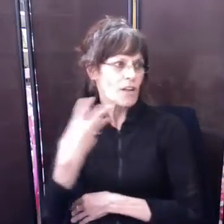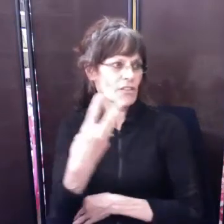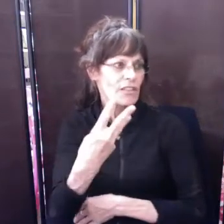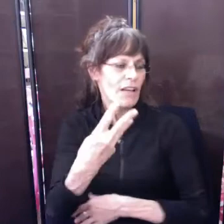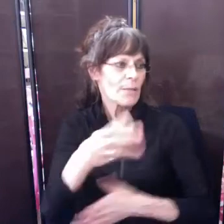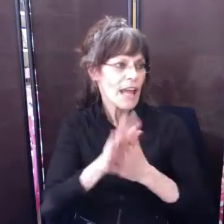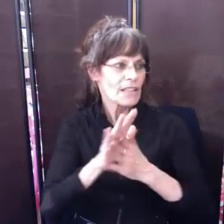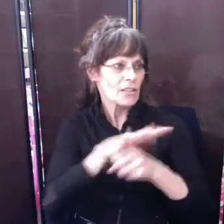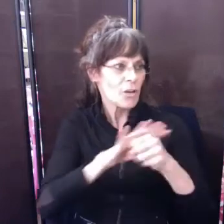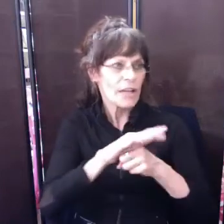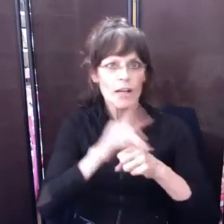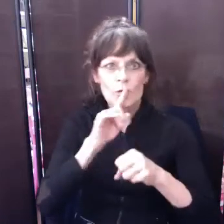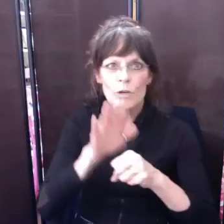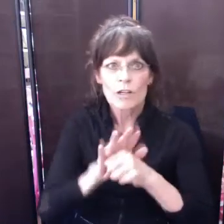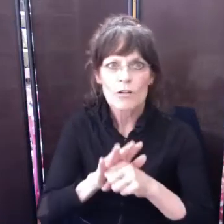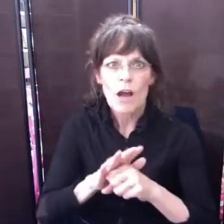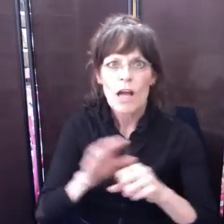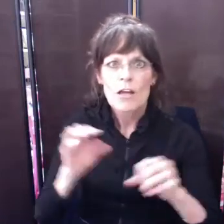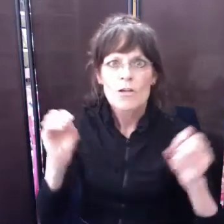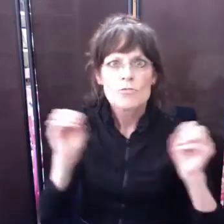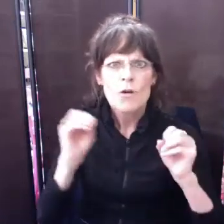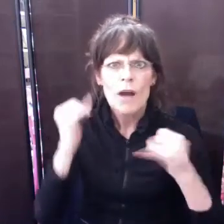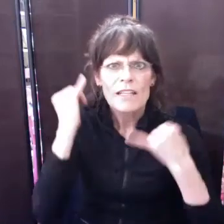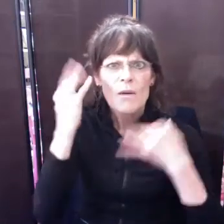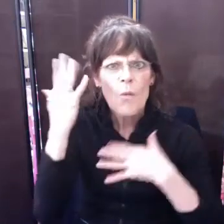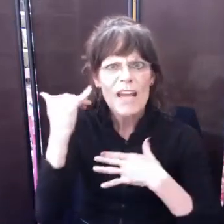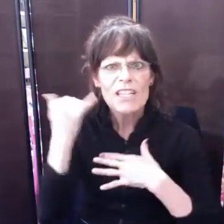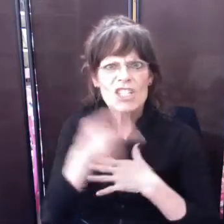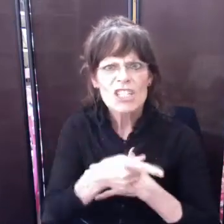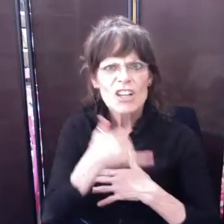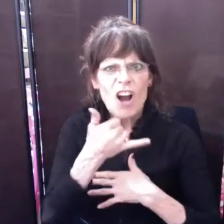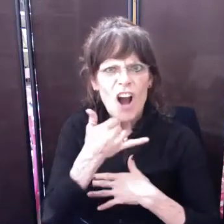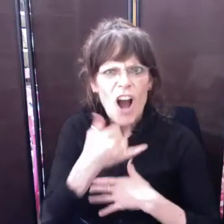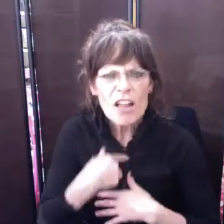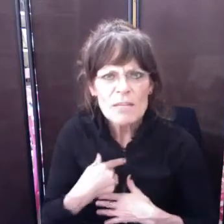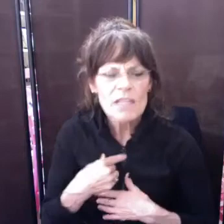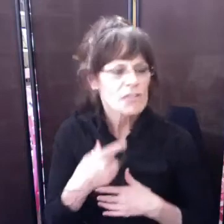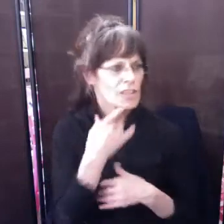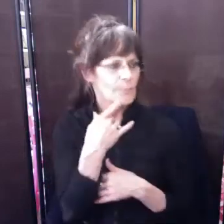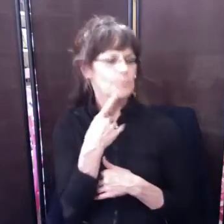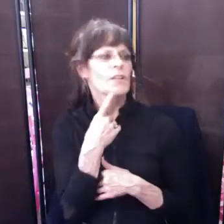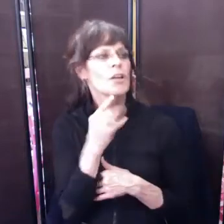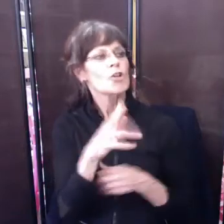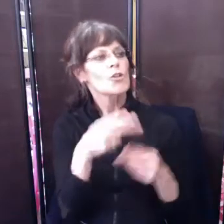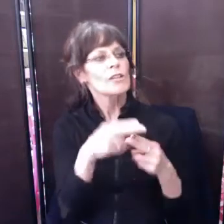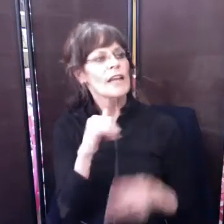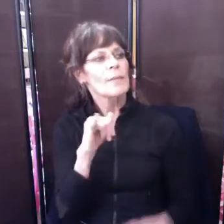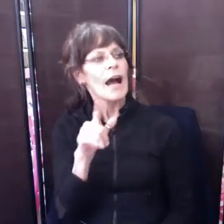swear to you, I had no idea why she was calling. And then she said, "Is your name Ilene Waterstone?" And I said,